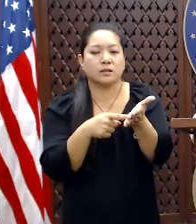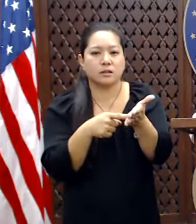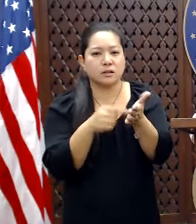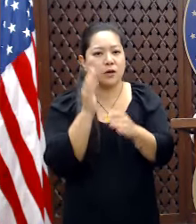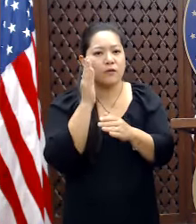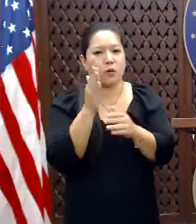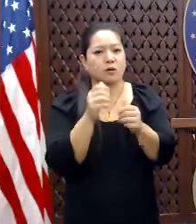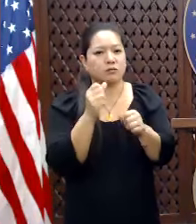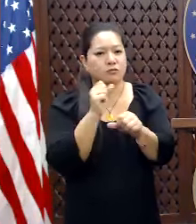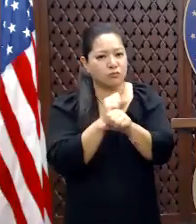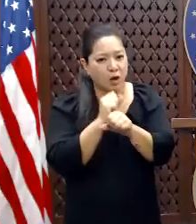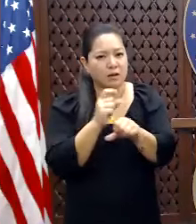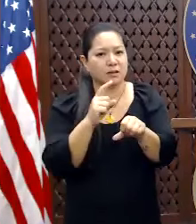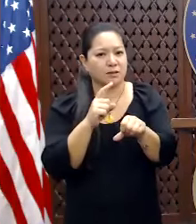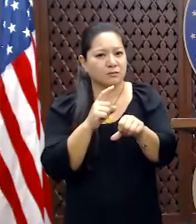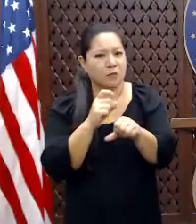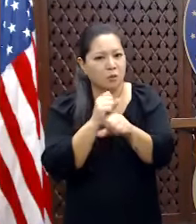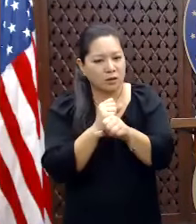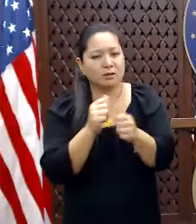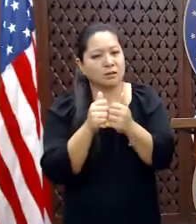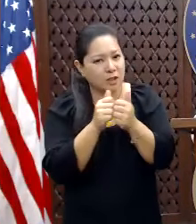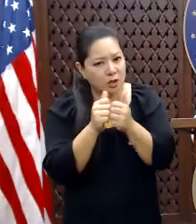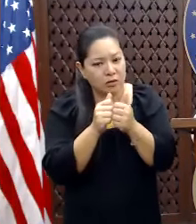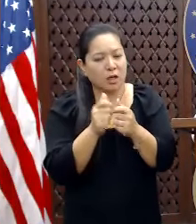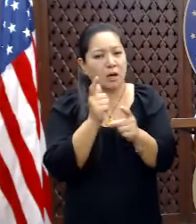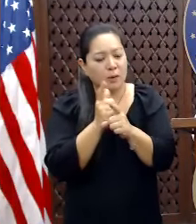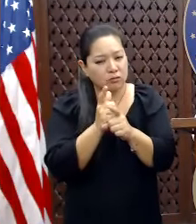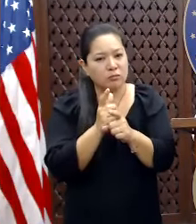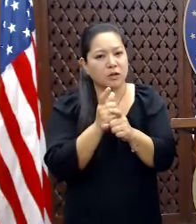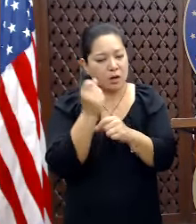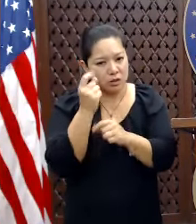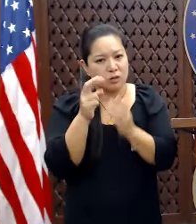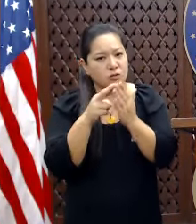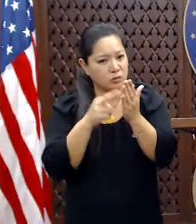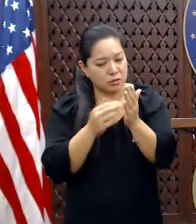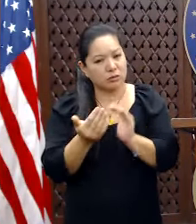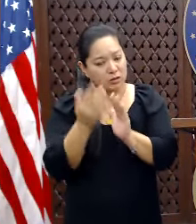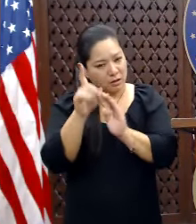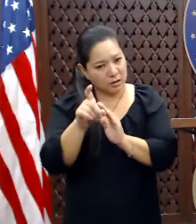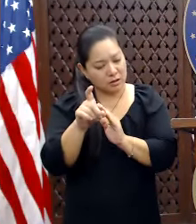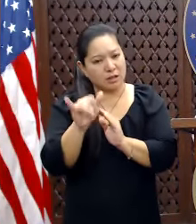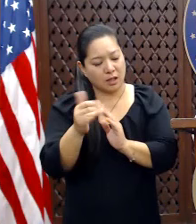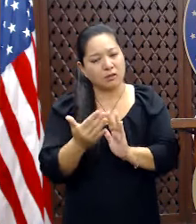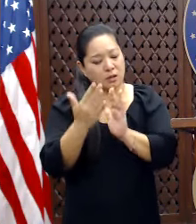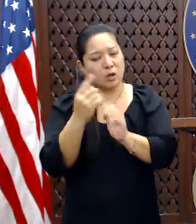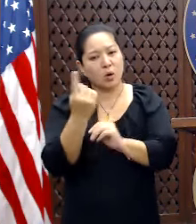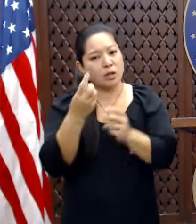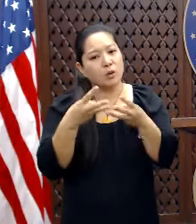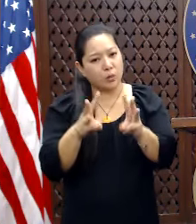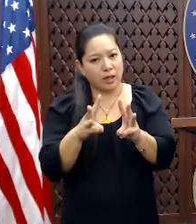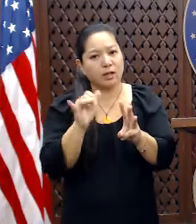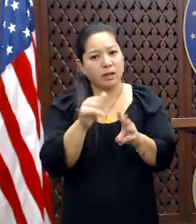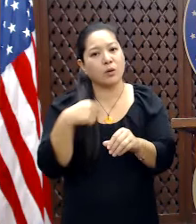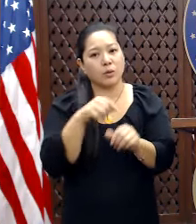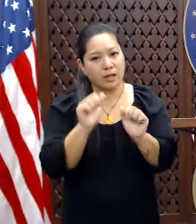forward together, and we must continue to comply and adhere to the mandates and the directives, because that is the only way that